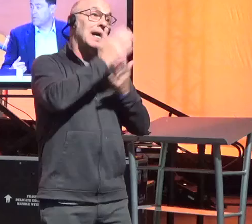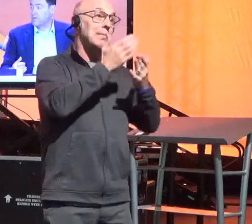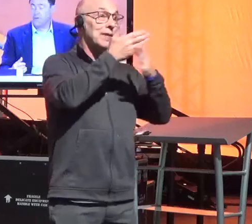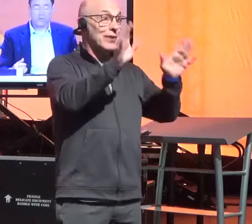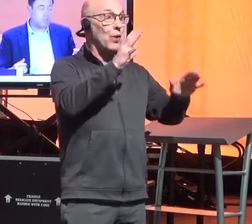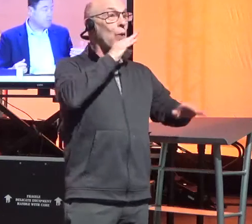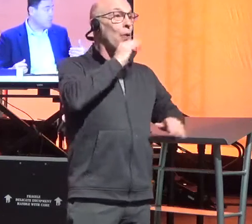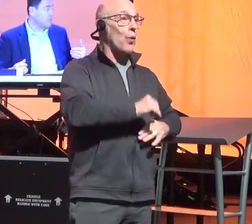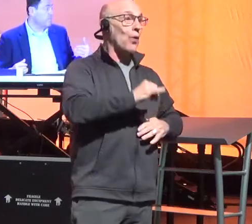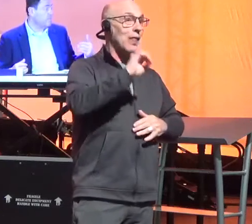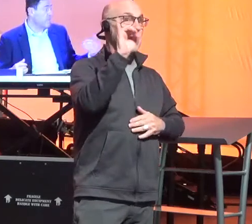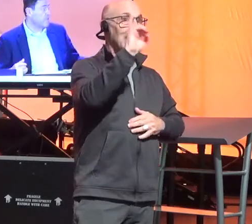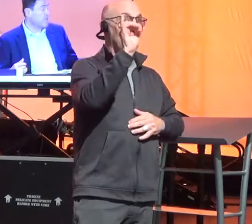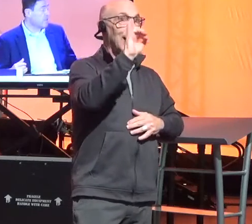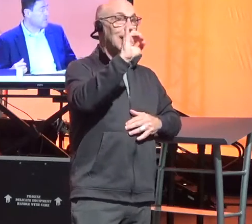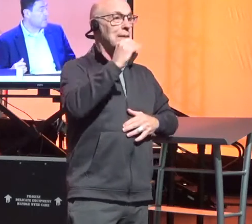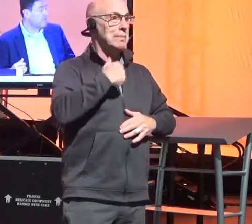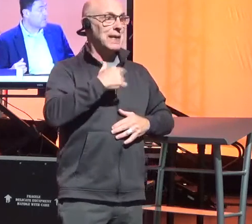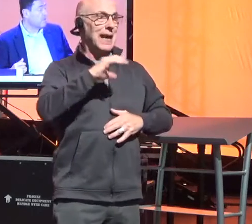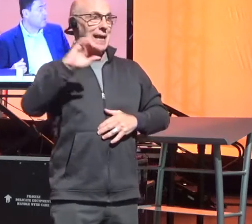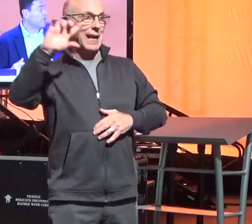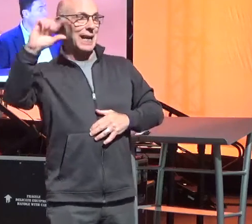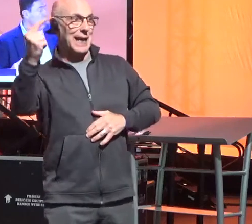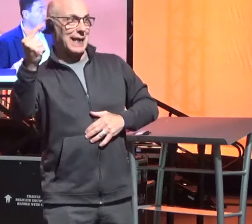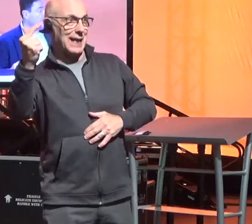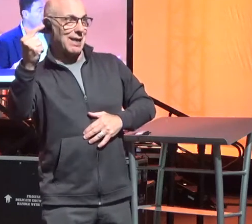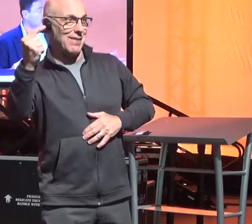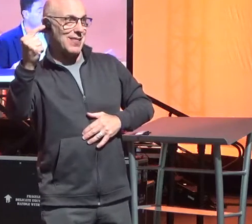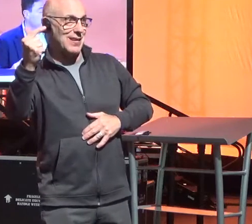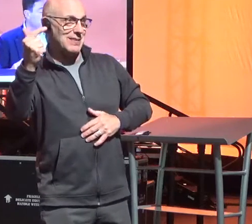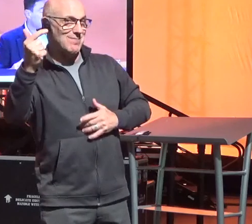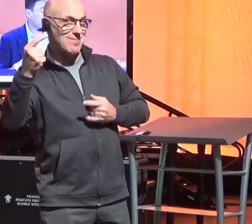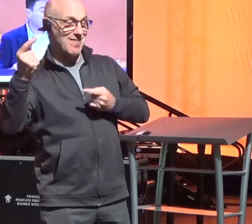like the divisions between me and Lig.